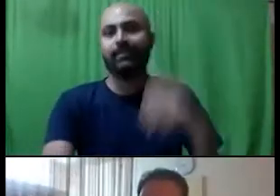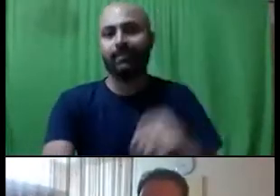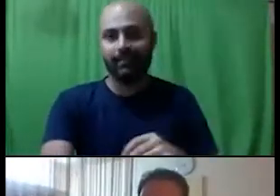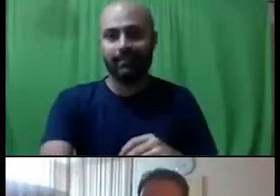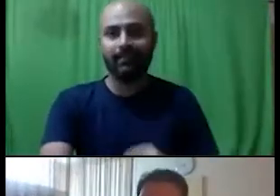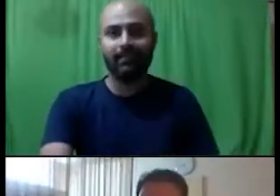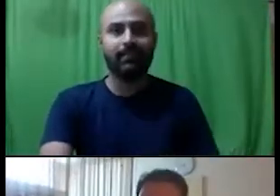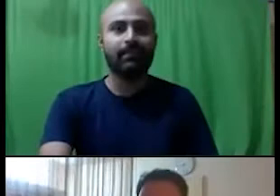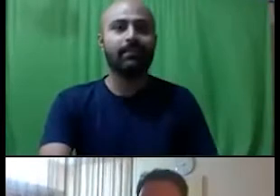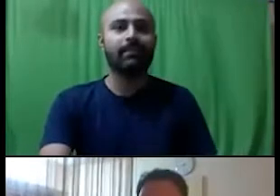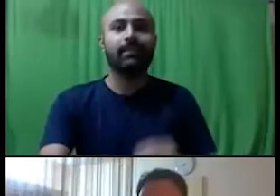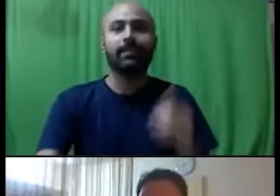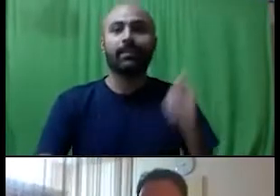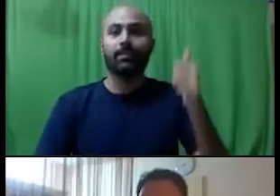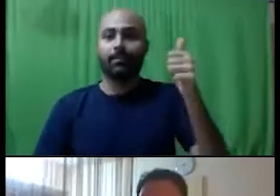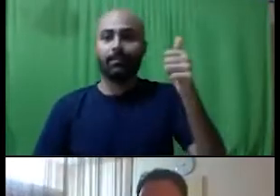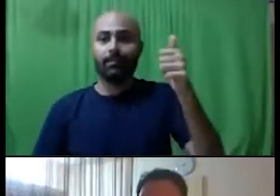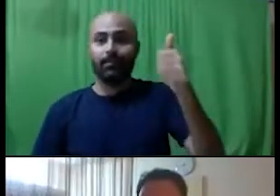in. Afternoon.